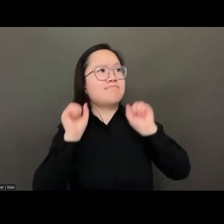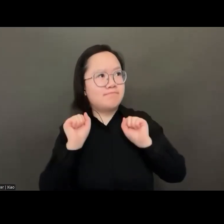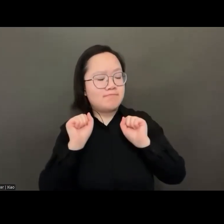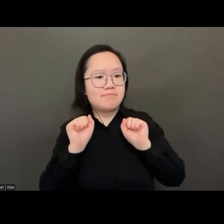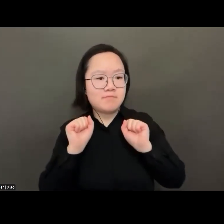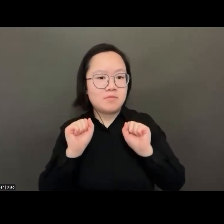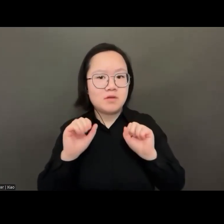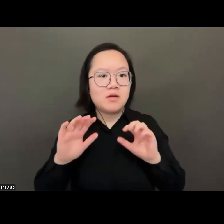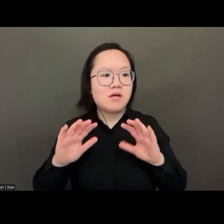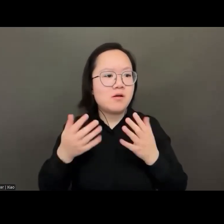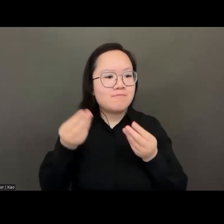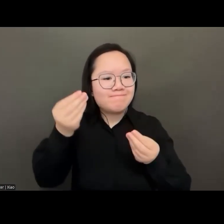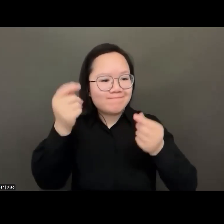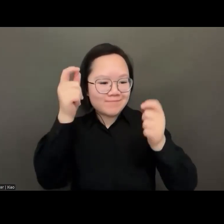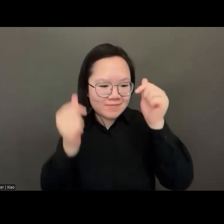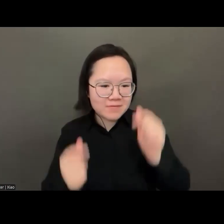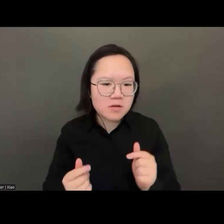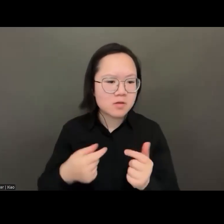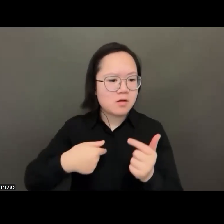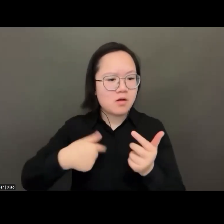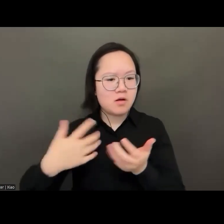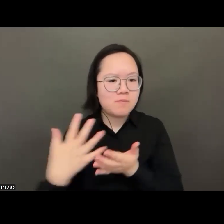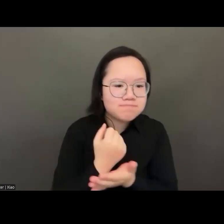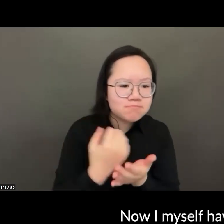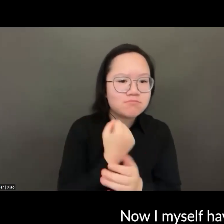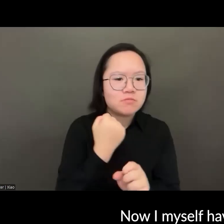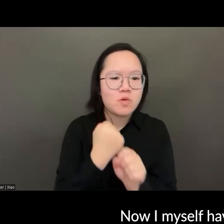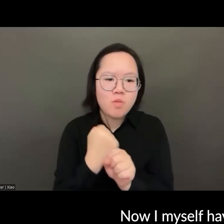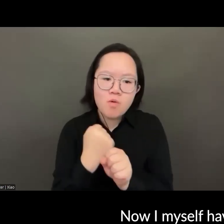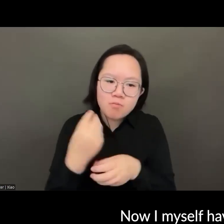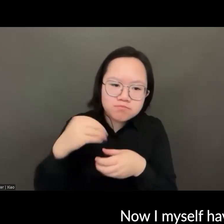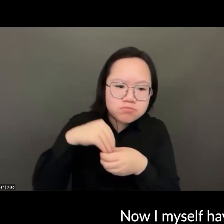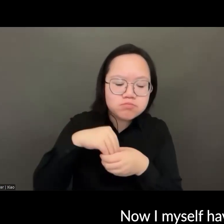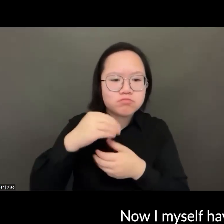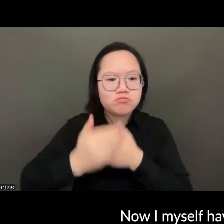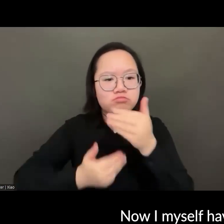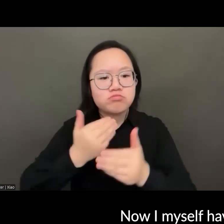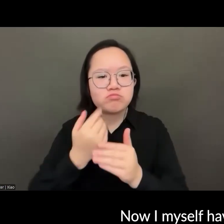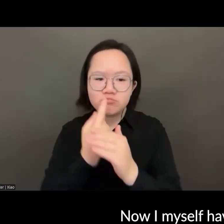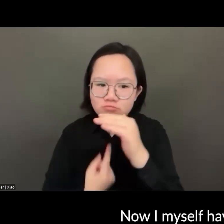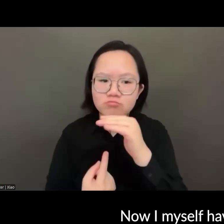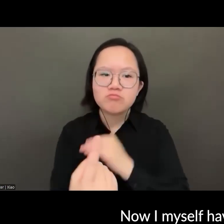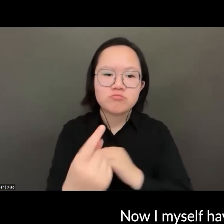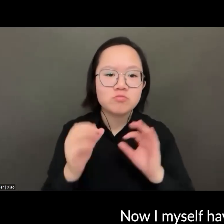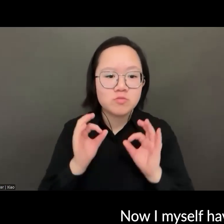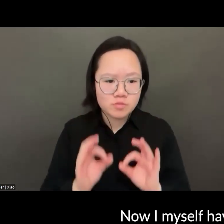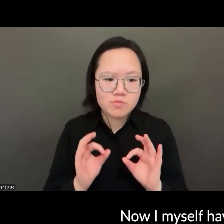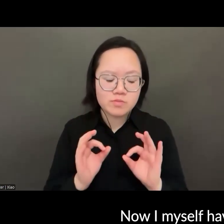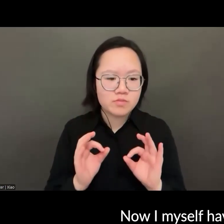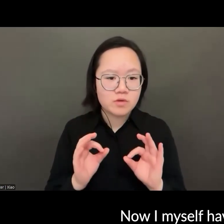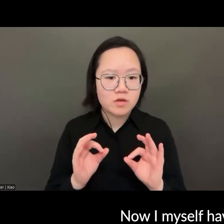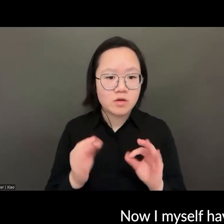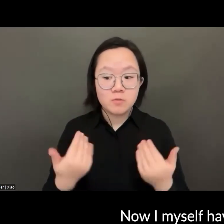financial contribution at home also. Now, I myself have experienced